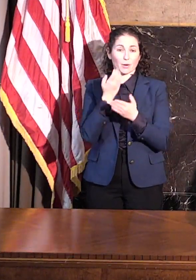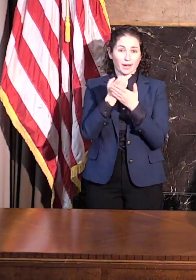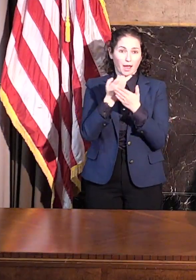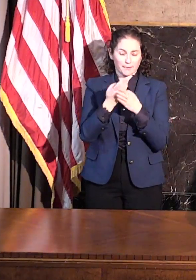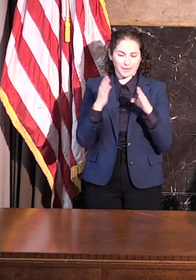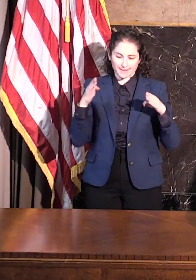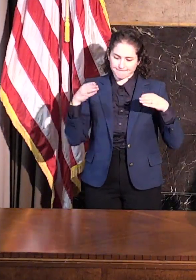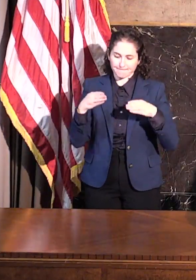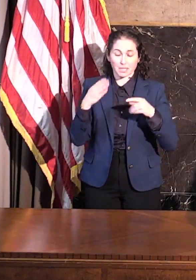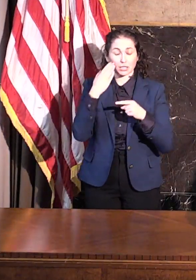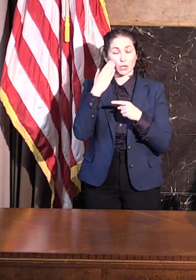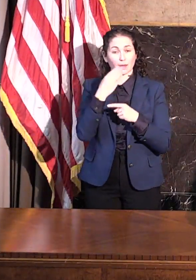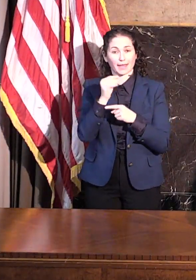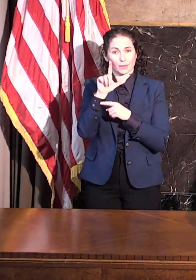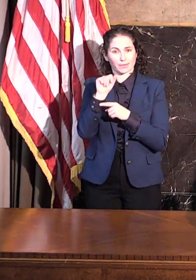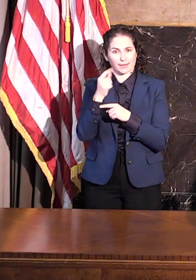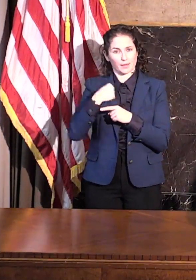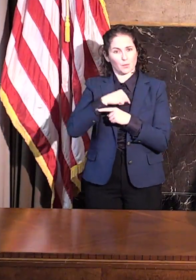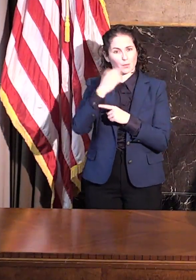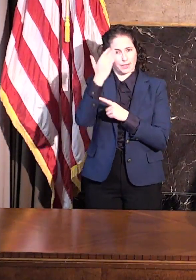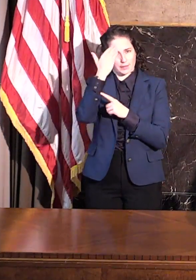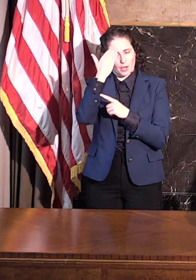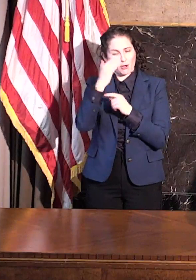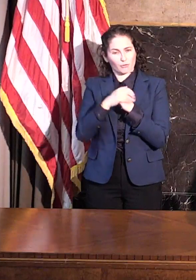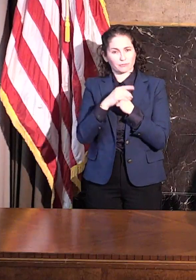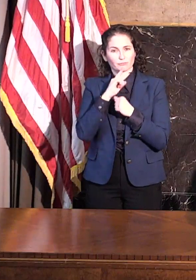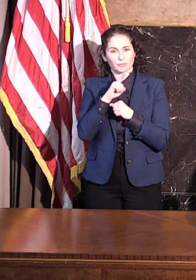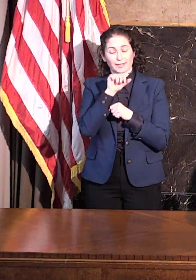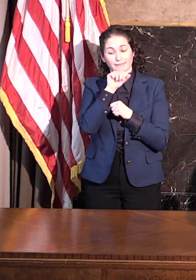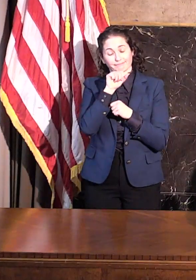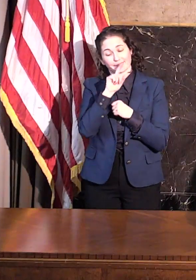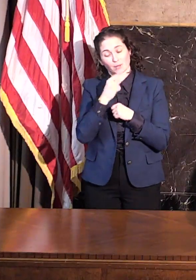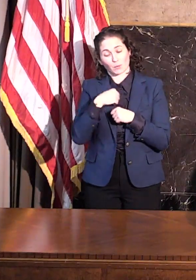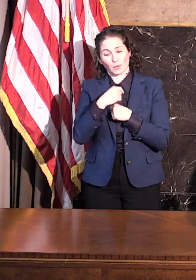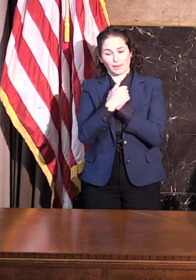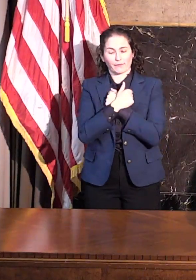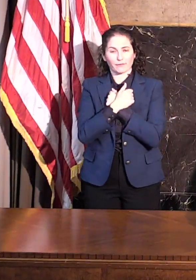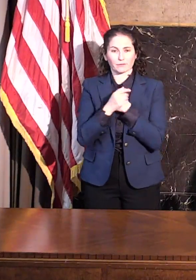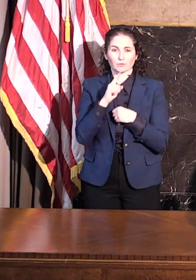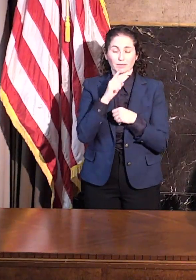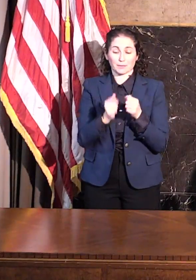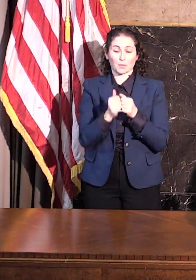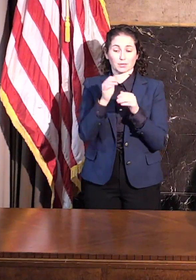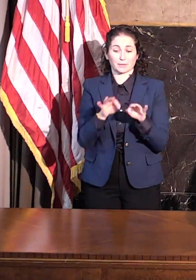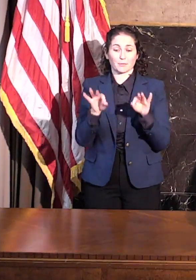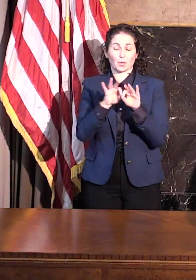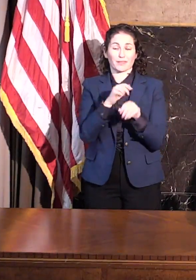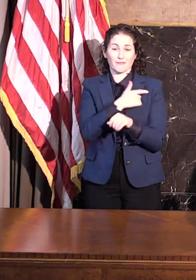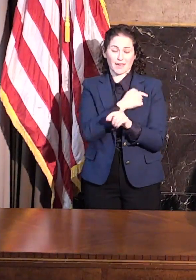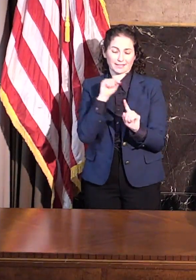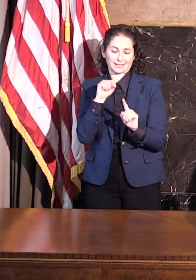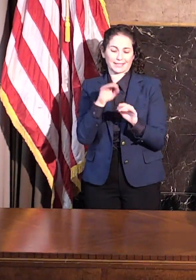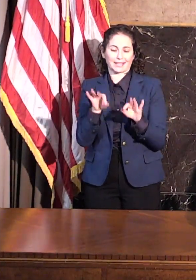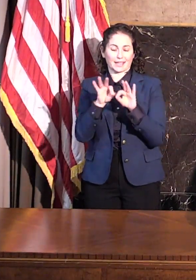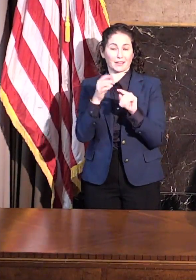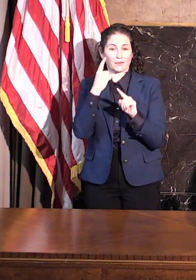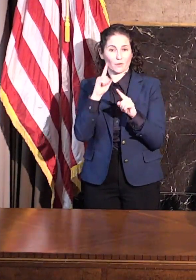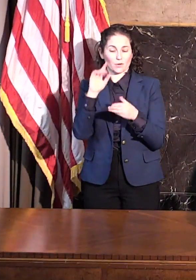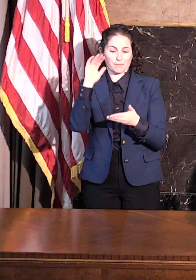button and join our efforts. These vaccines are our best chance at restoring a little